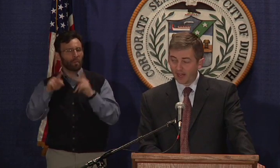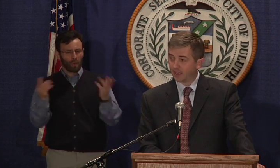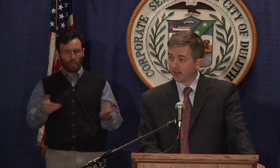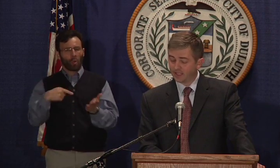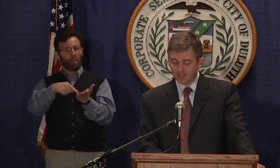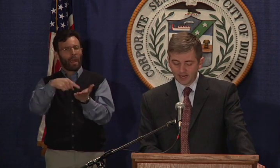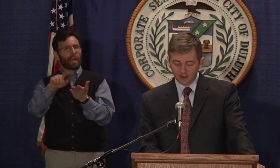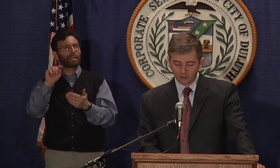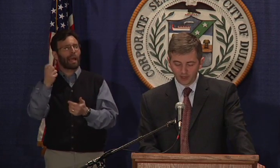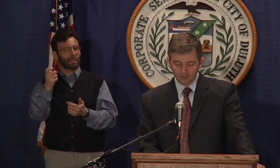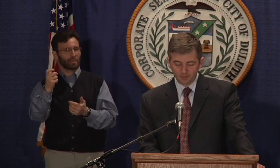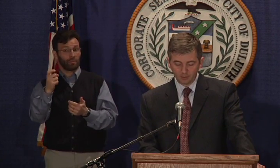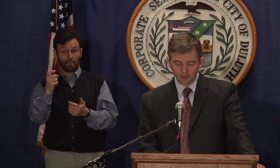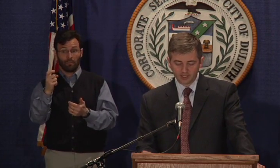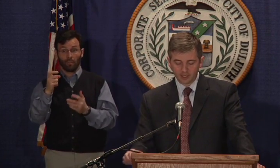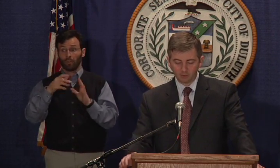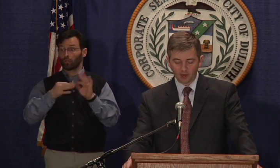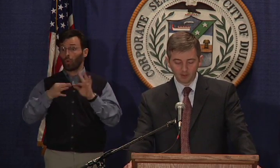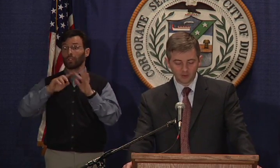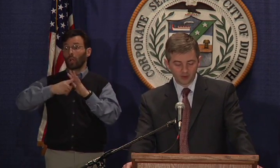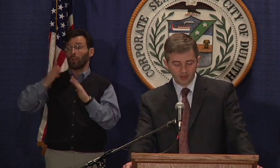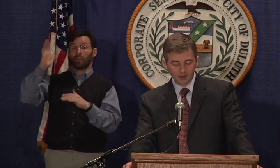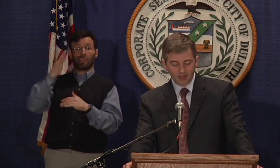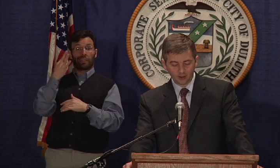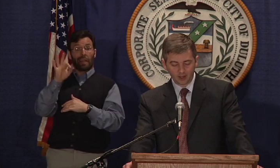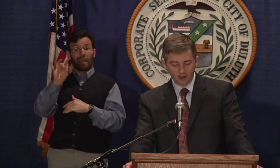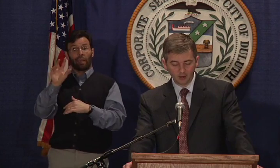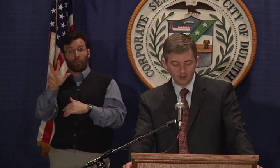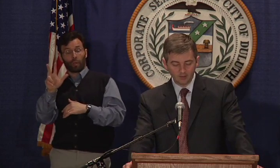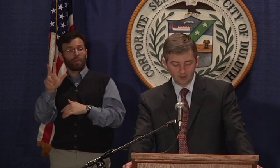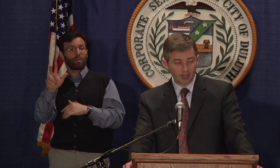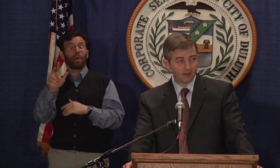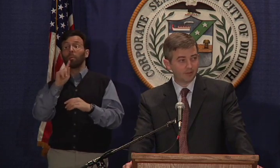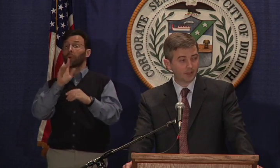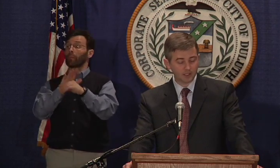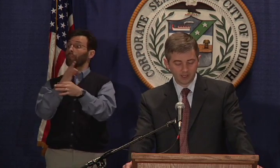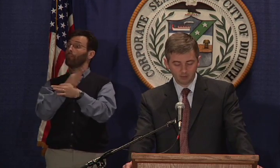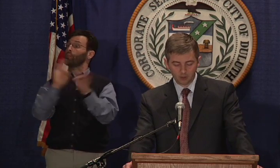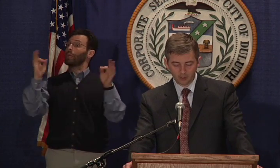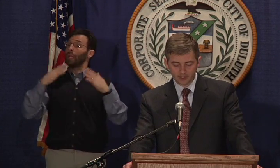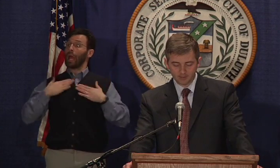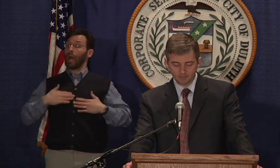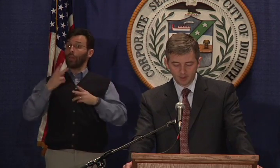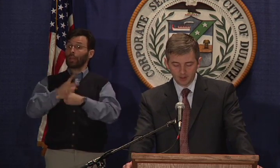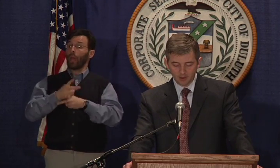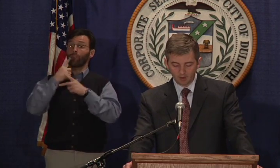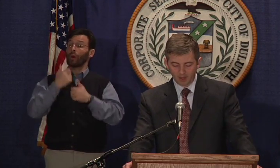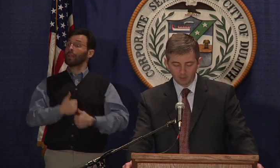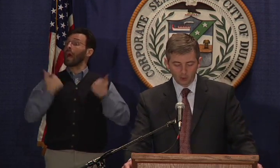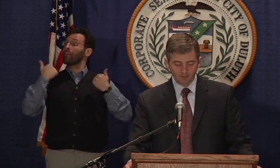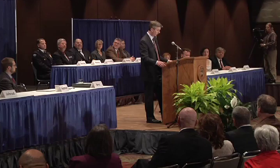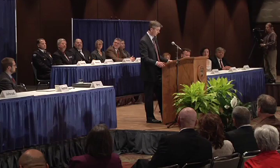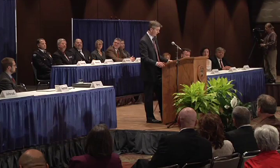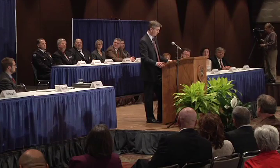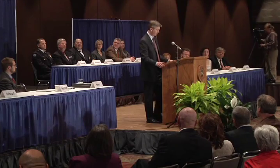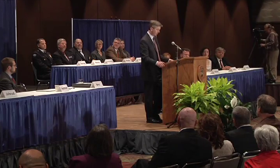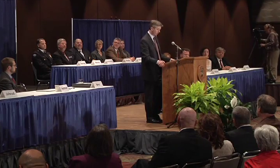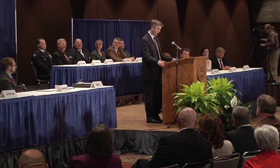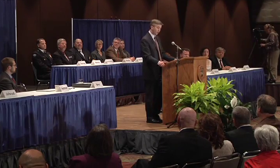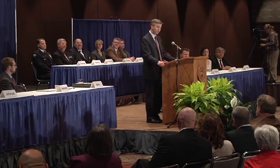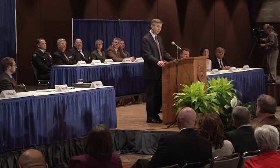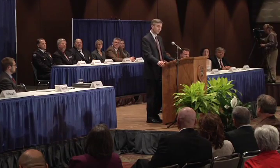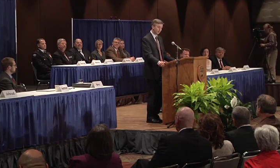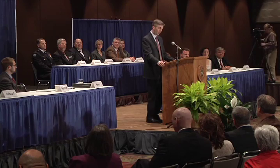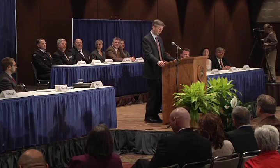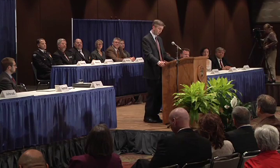starts back in 1983 when the city promised free health care for life to city employees. From that point forward, the problem